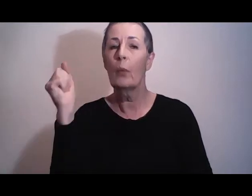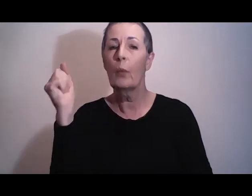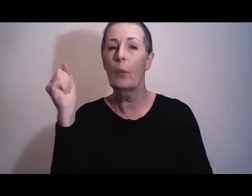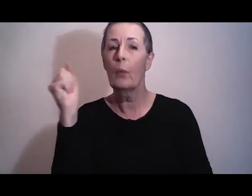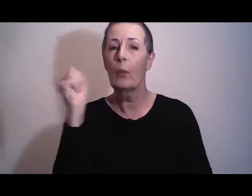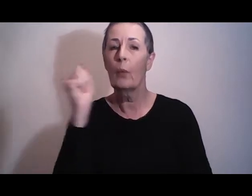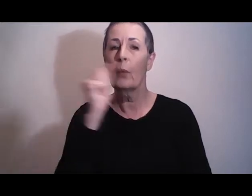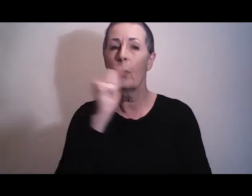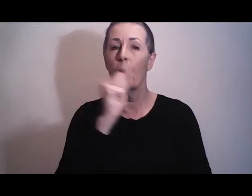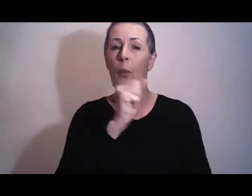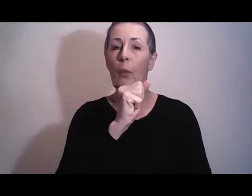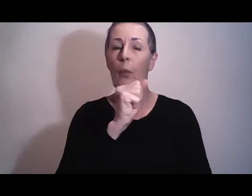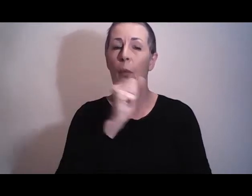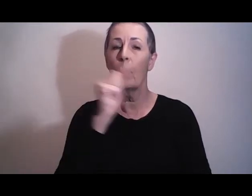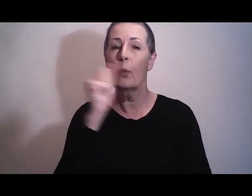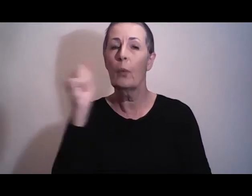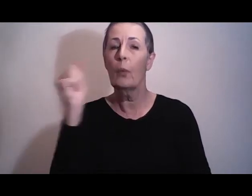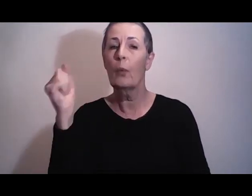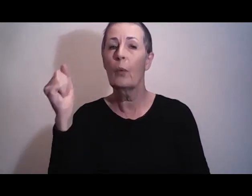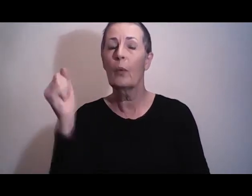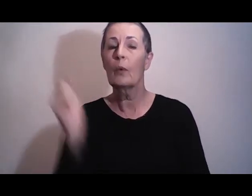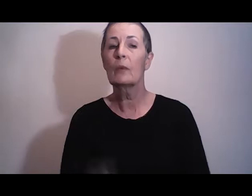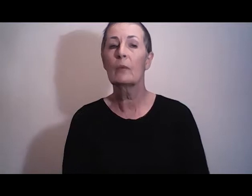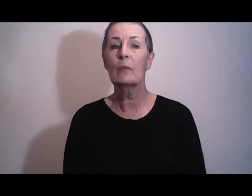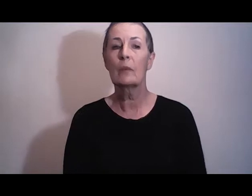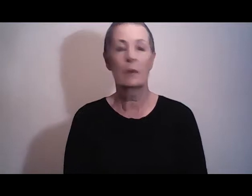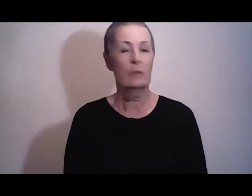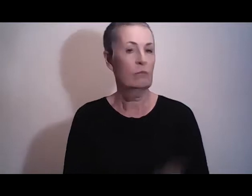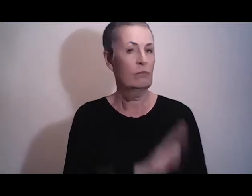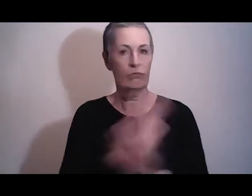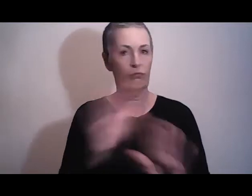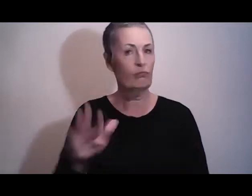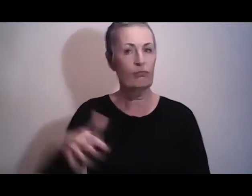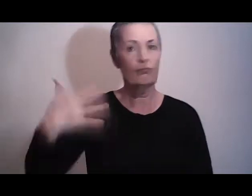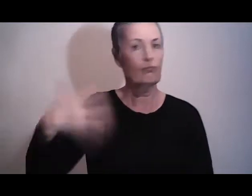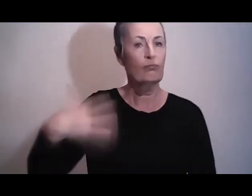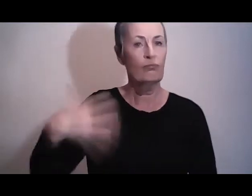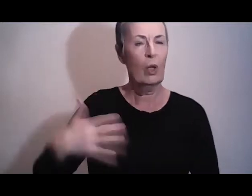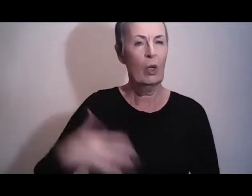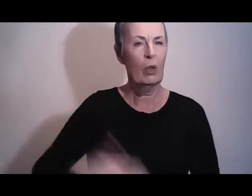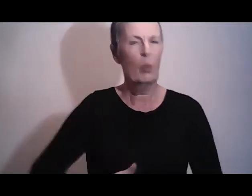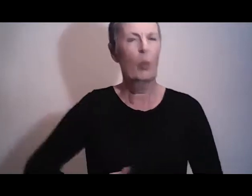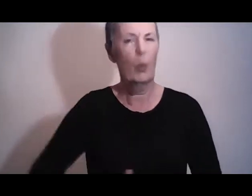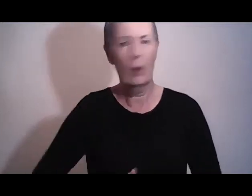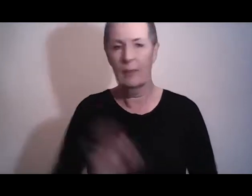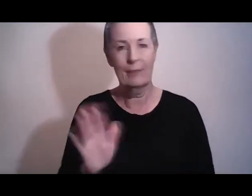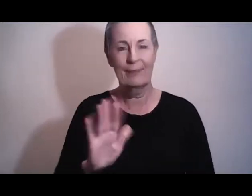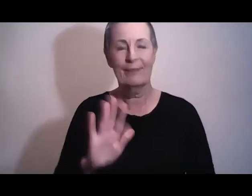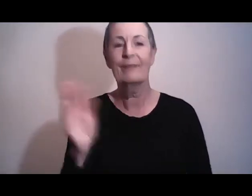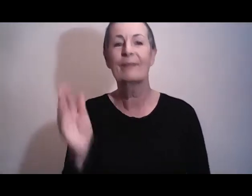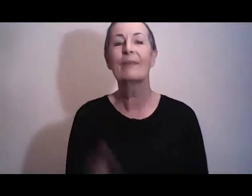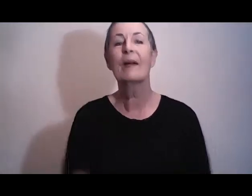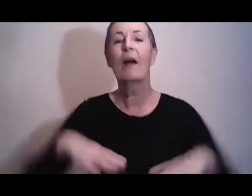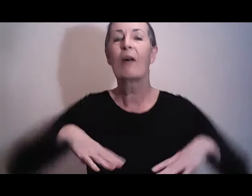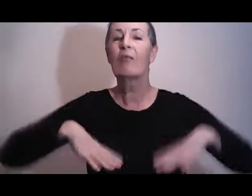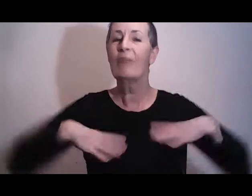Because in Qigong, there should be no strain. It should be relaxed and comfortable.